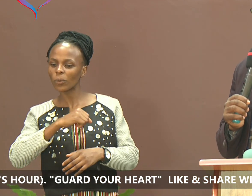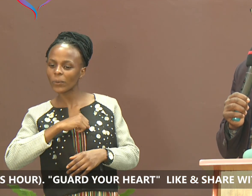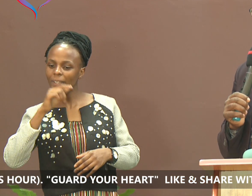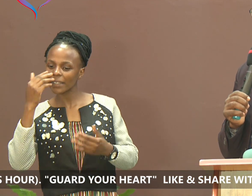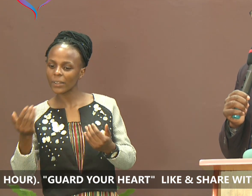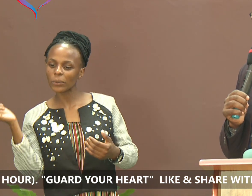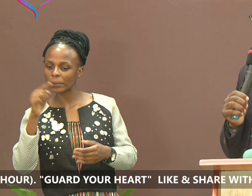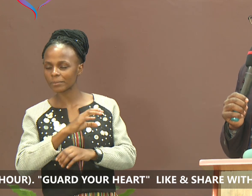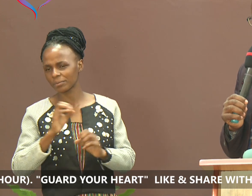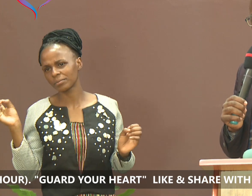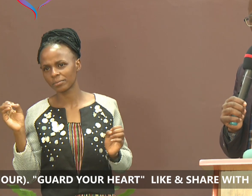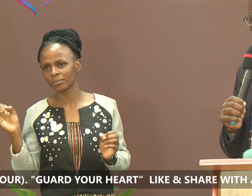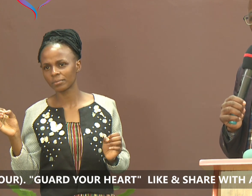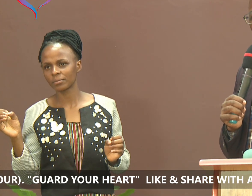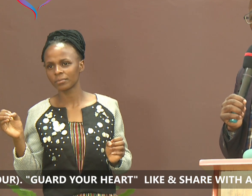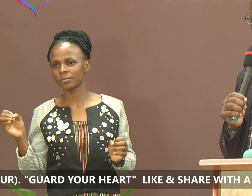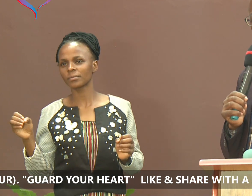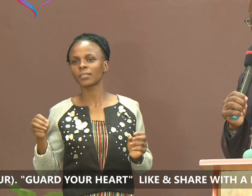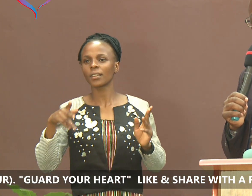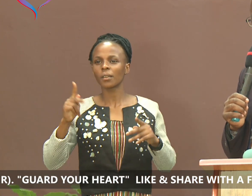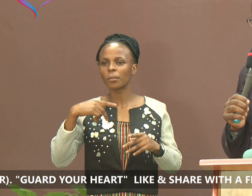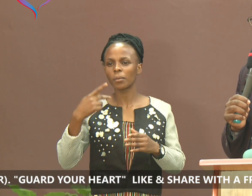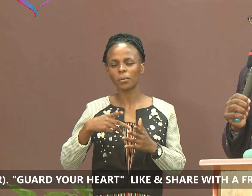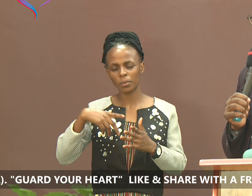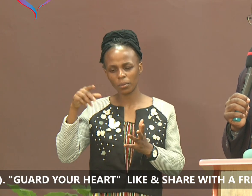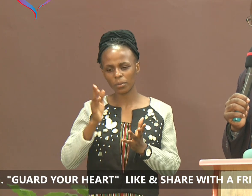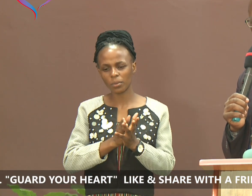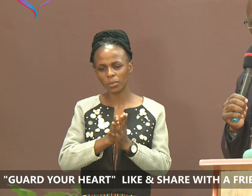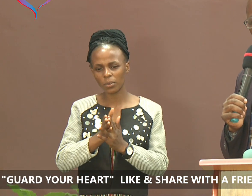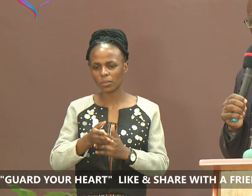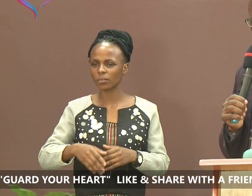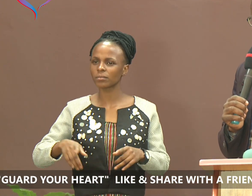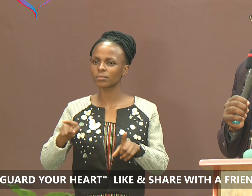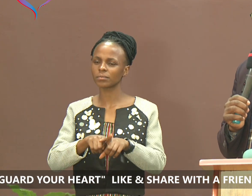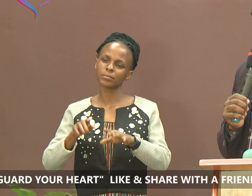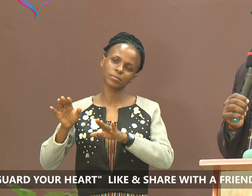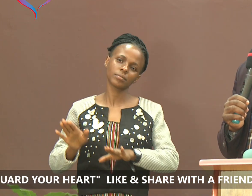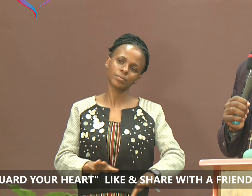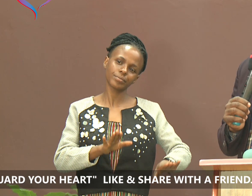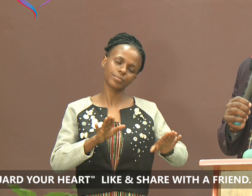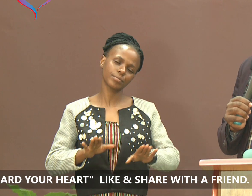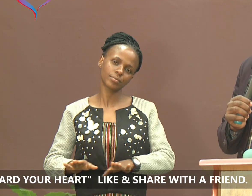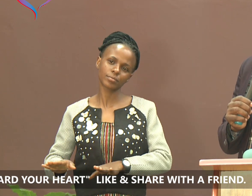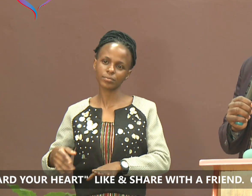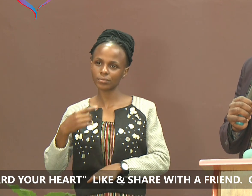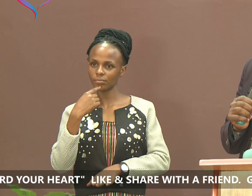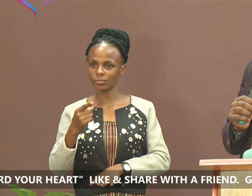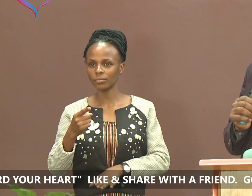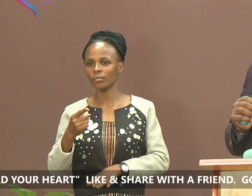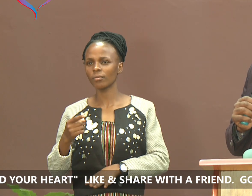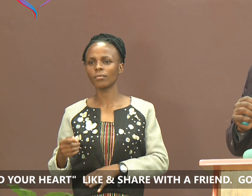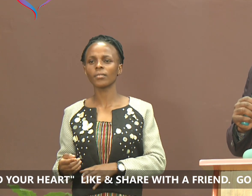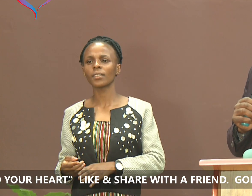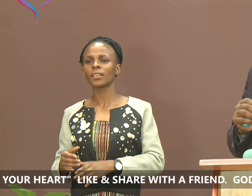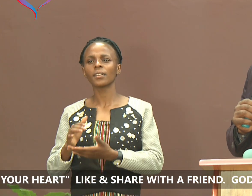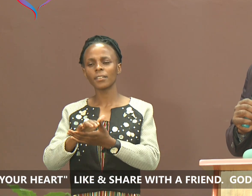we. Permeable boundaries abakuli ya mwezo na uwa safari ngarwabu wazamu nga wafumbiru wa mkazi wa msajia ya kuli ya boundaries